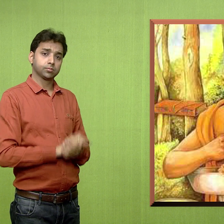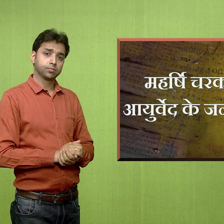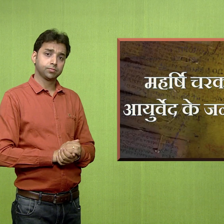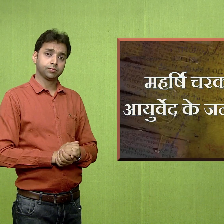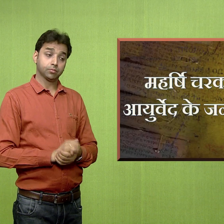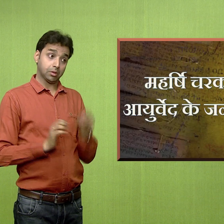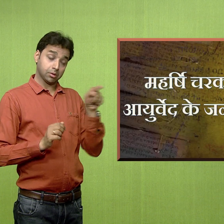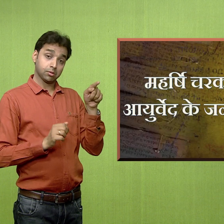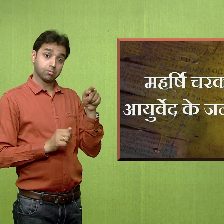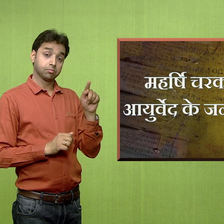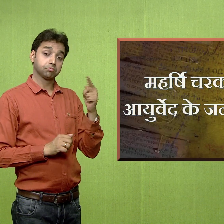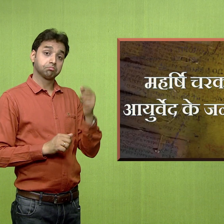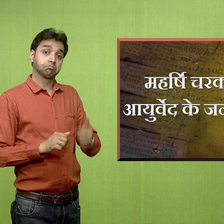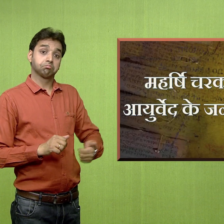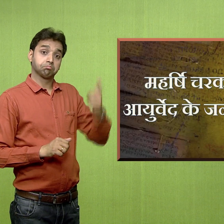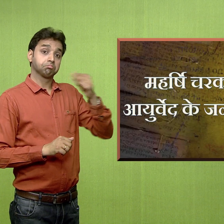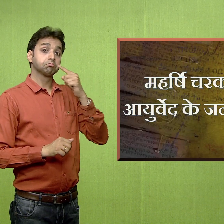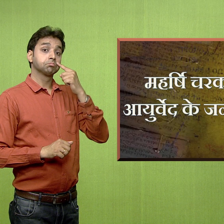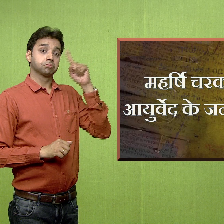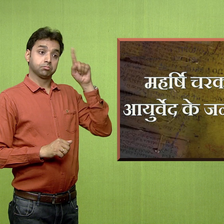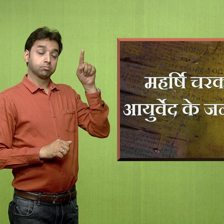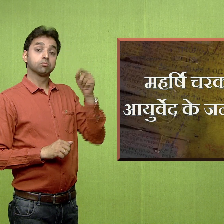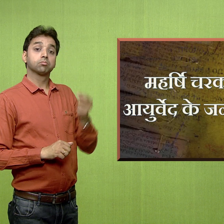He was the father of Indian medicine.